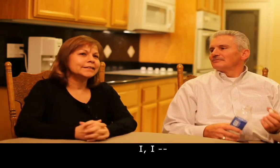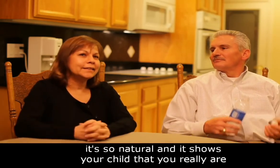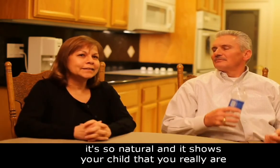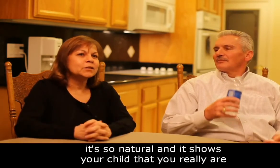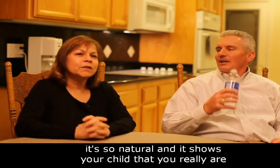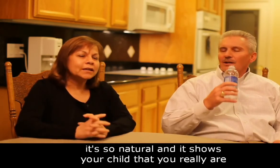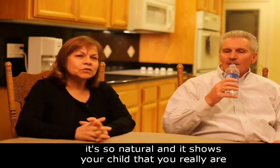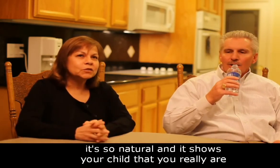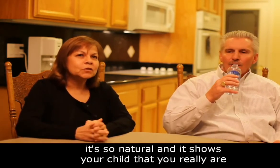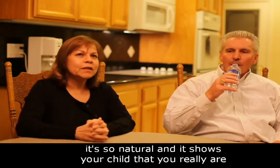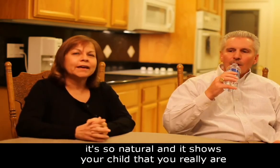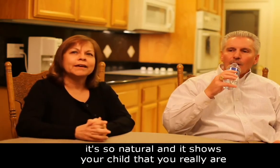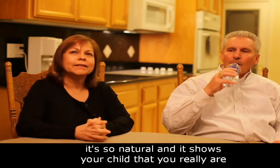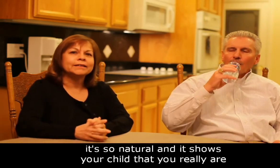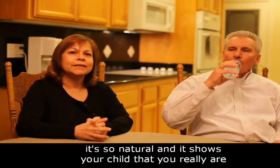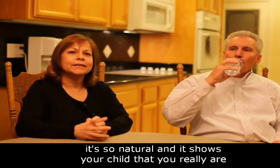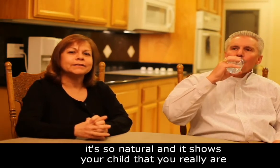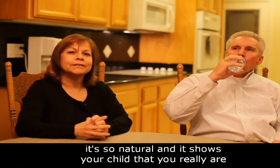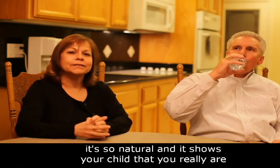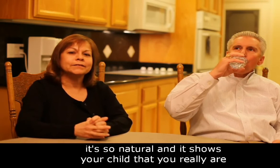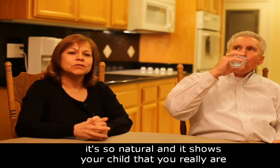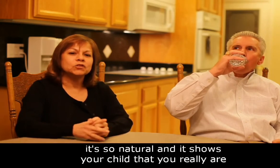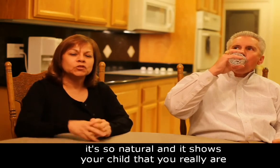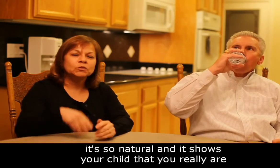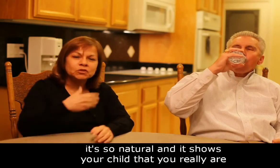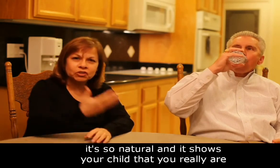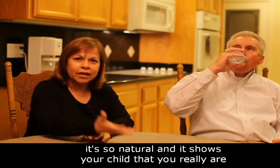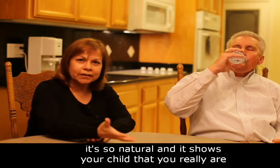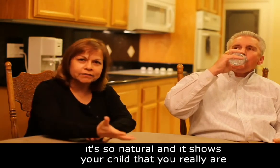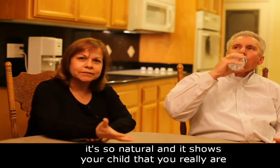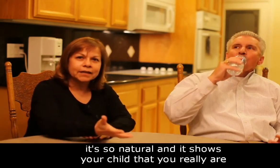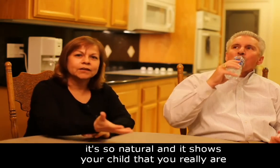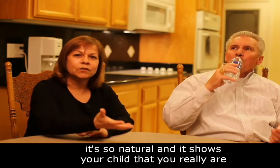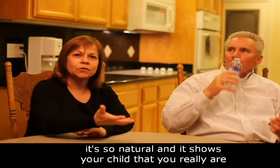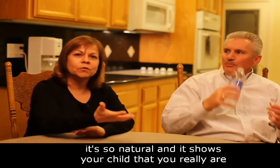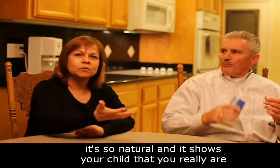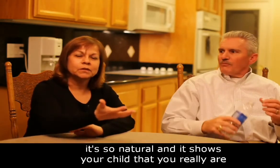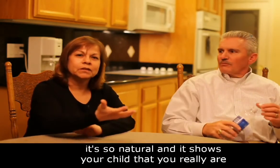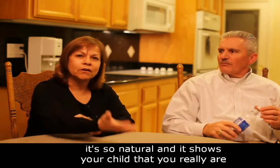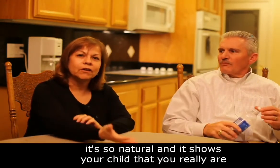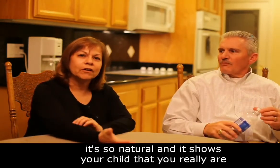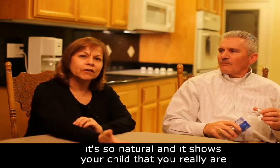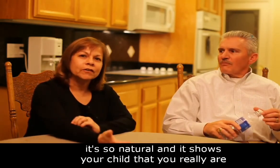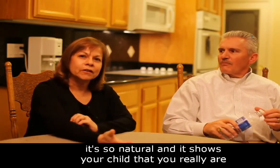It's so natural, and it shows your child that you really are